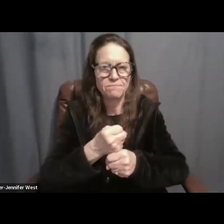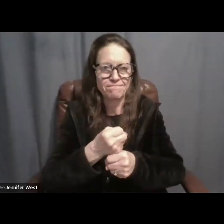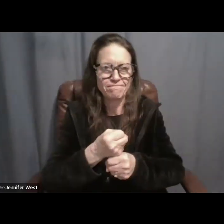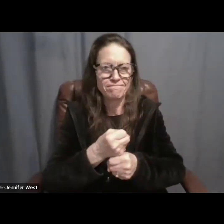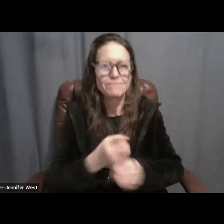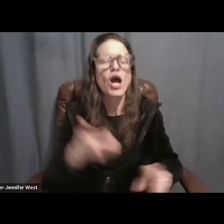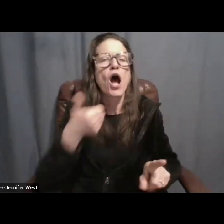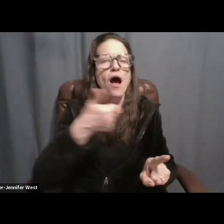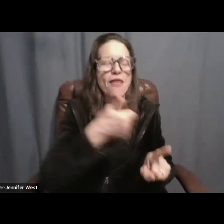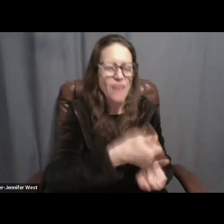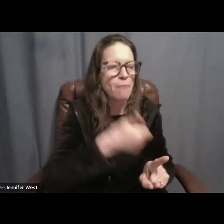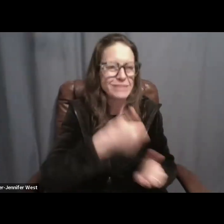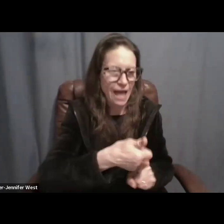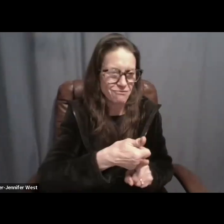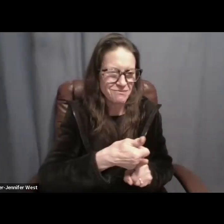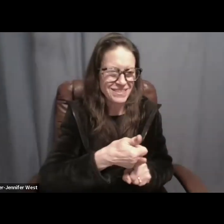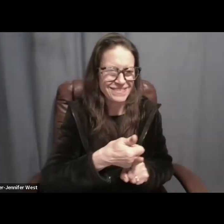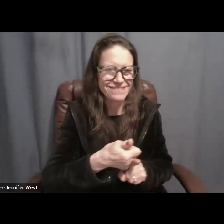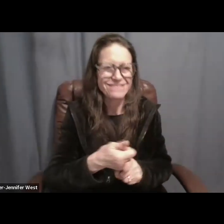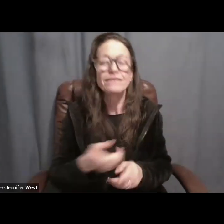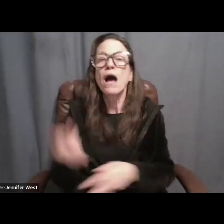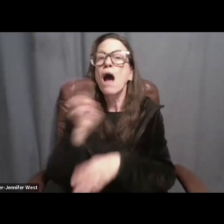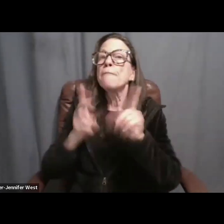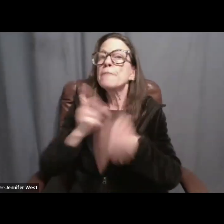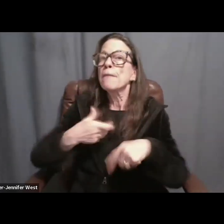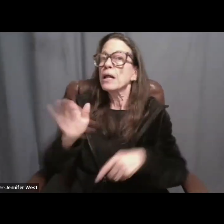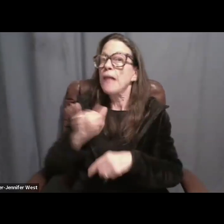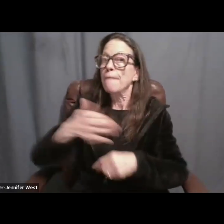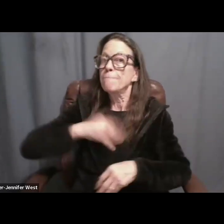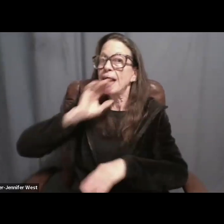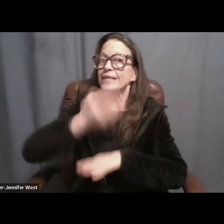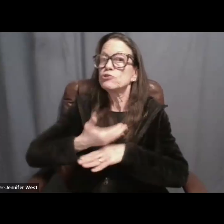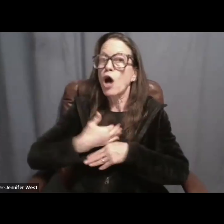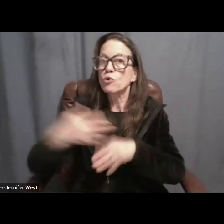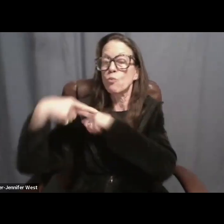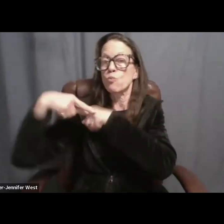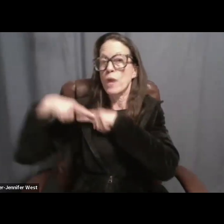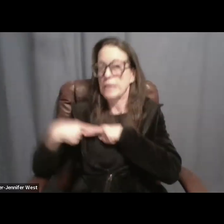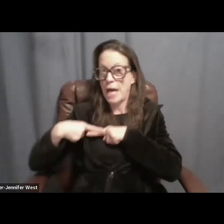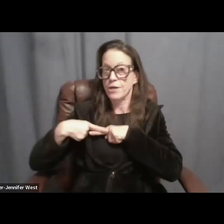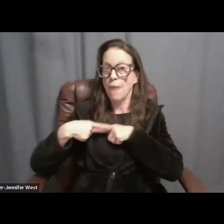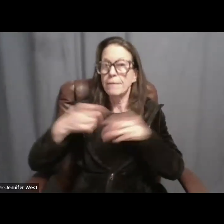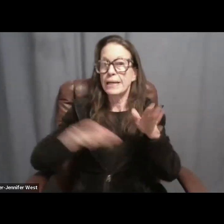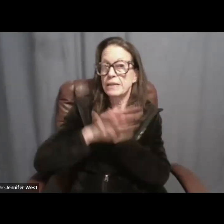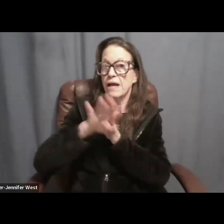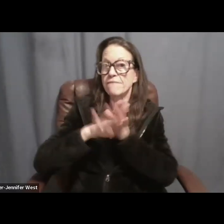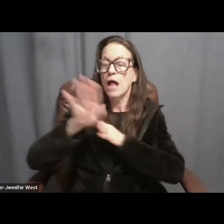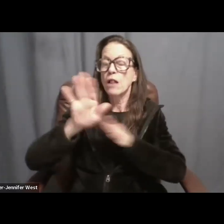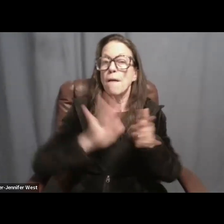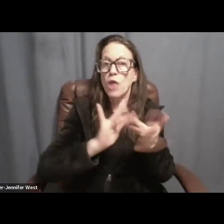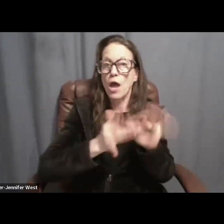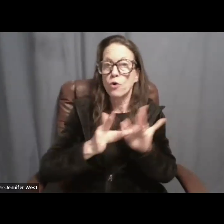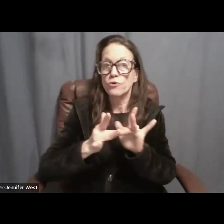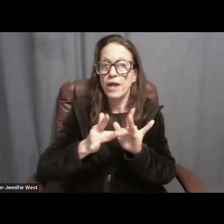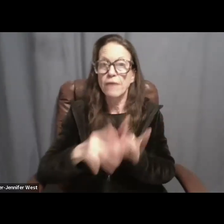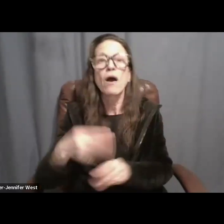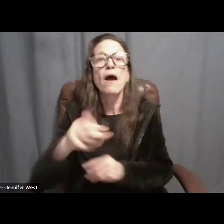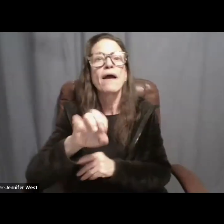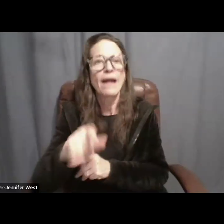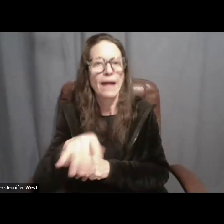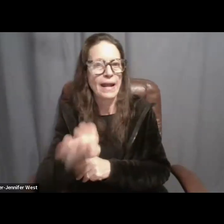people like my daughter sort of relied on me to build their network. And Elaine needs help